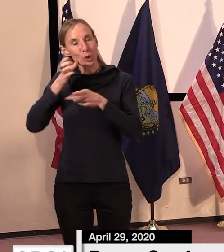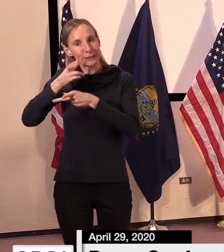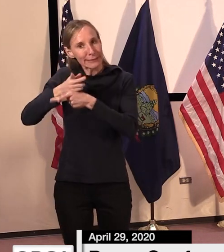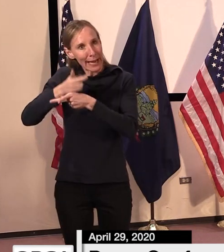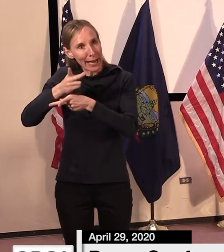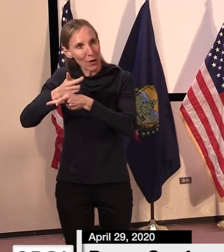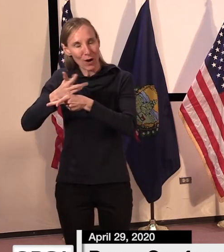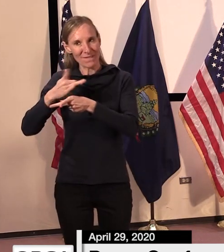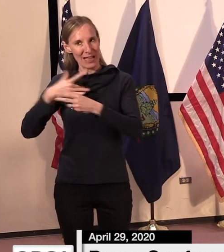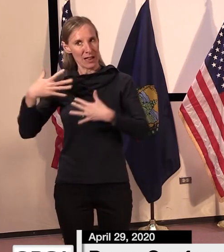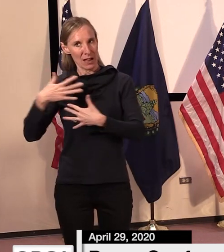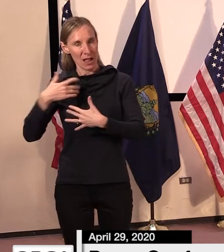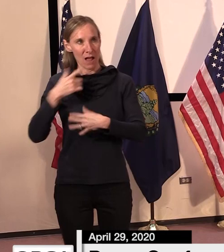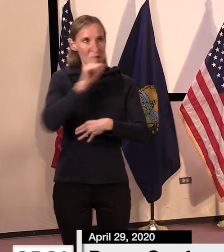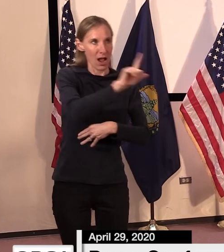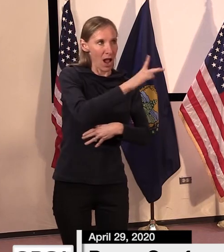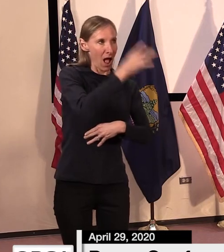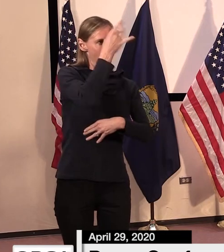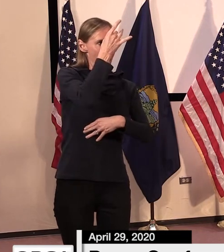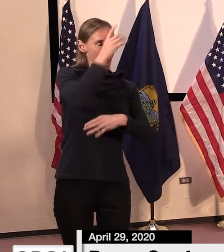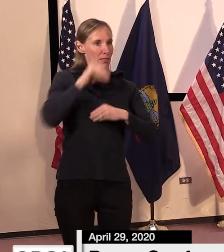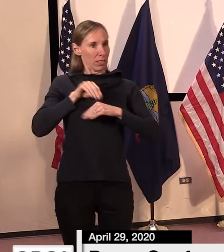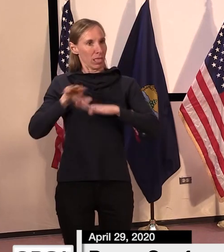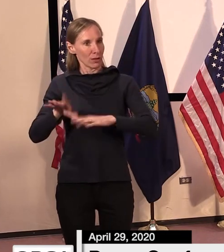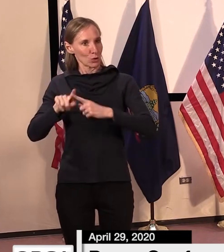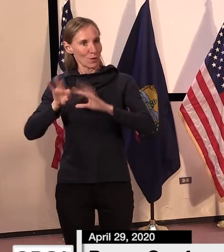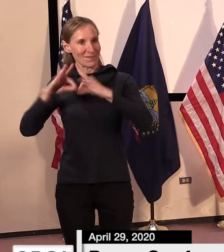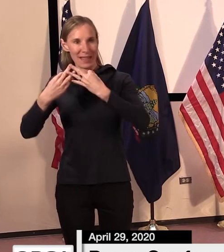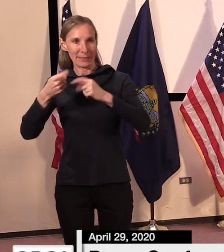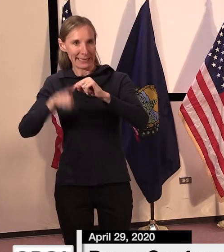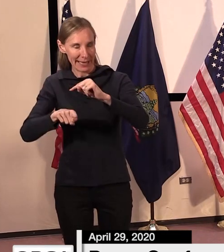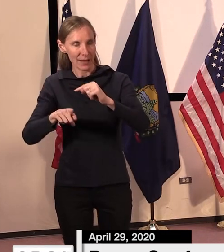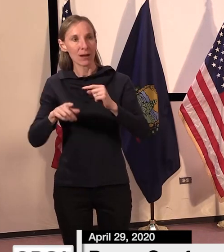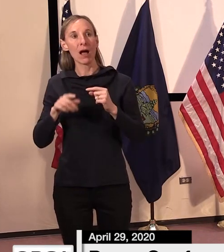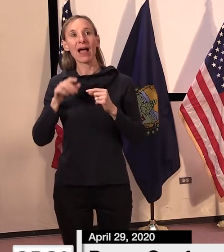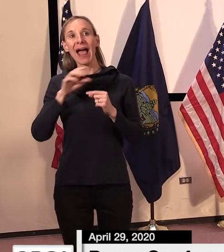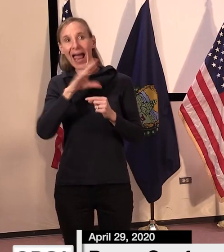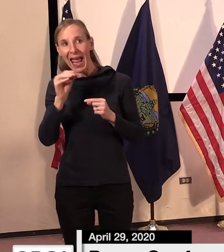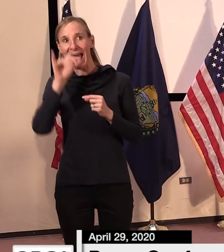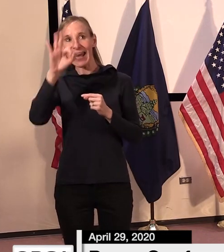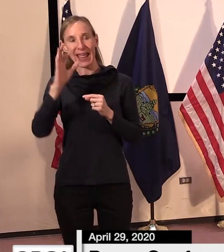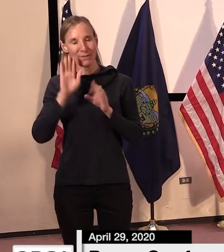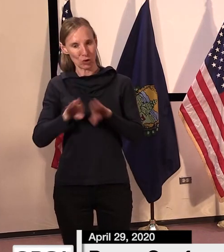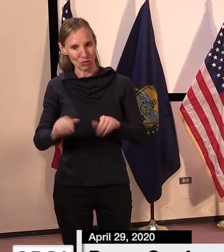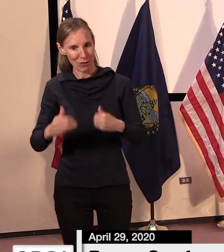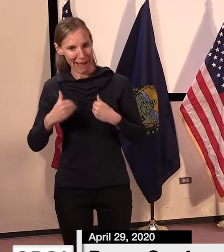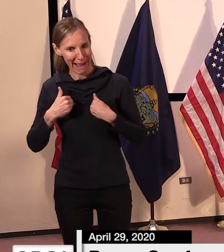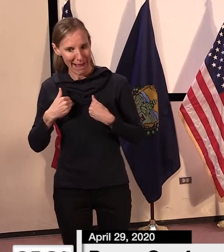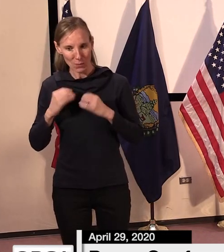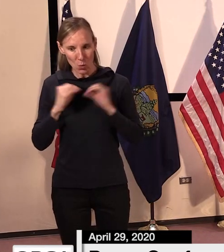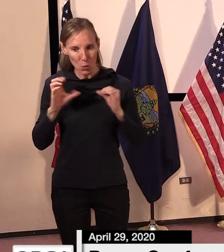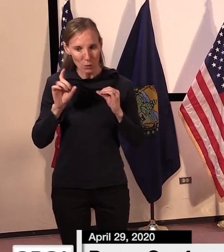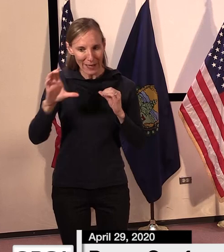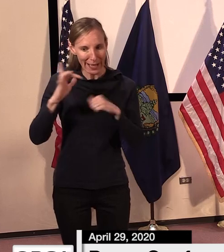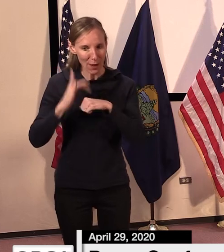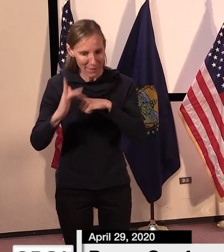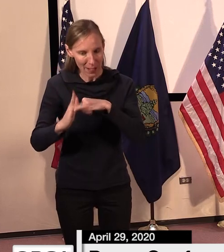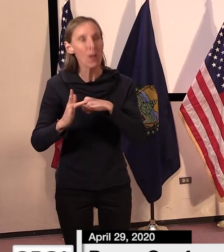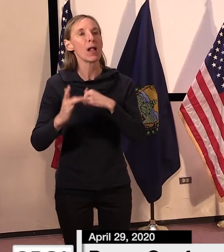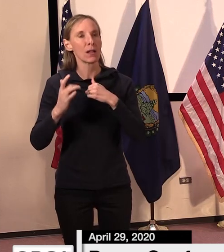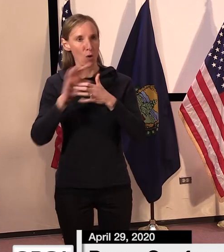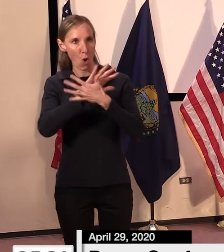childcare. And so under those exemptions, they could continue to collect unemployment insurance benefits.